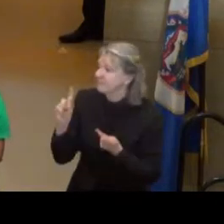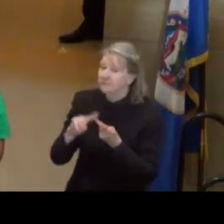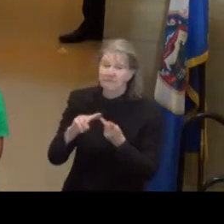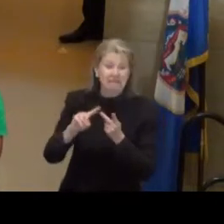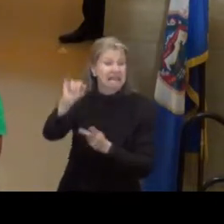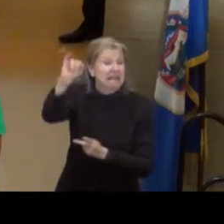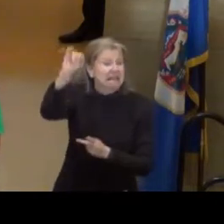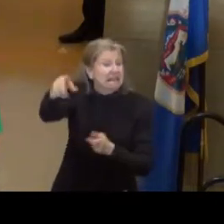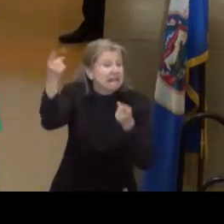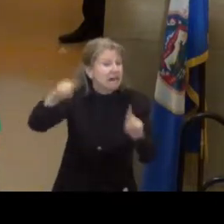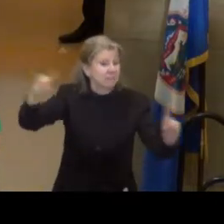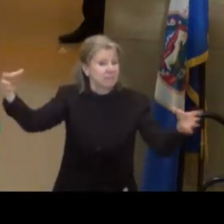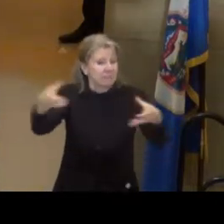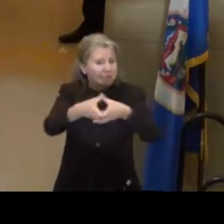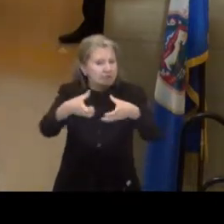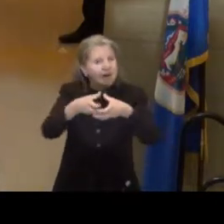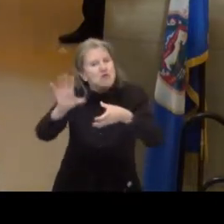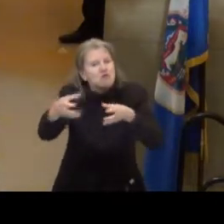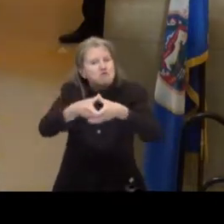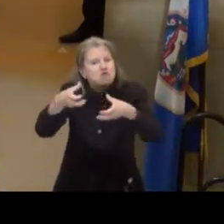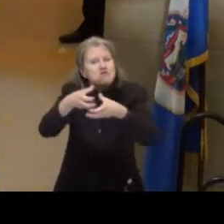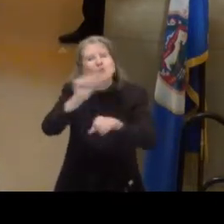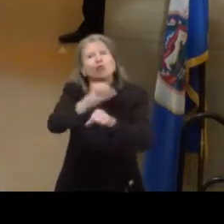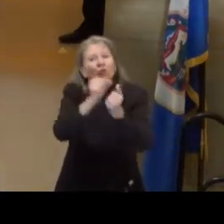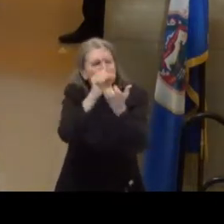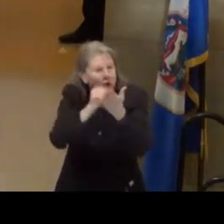Make some noise if you're here and you work with students.